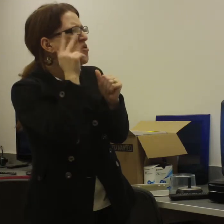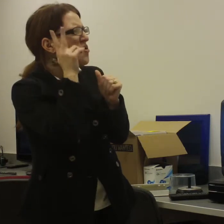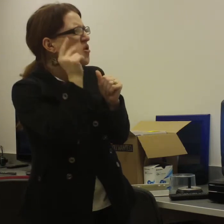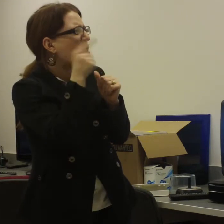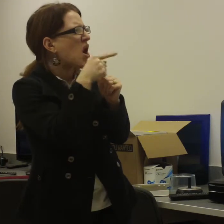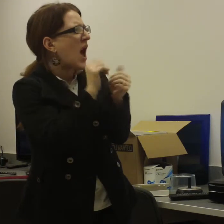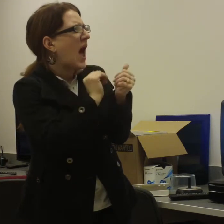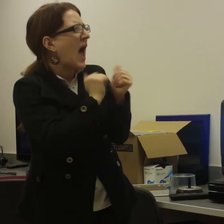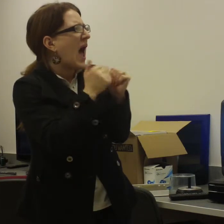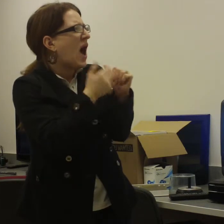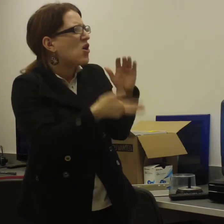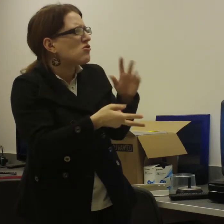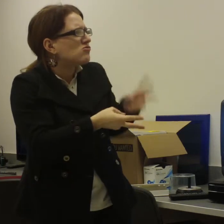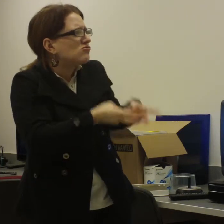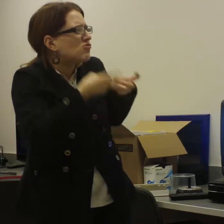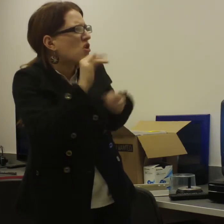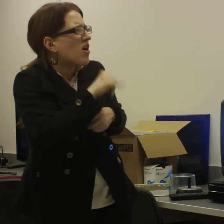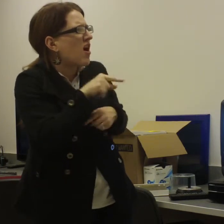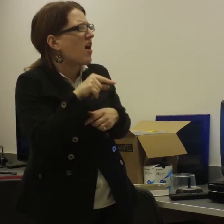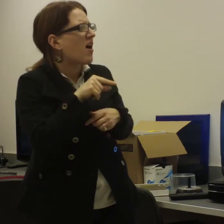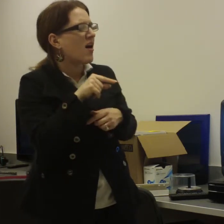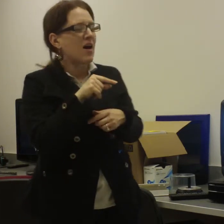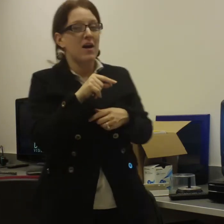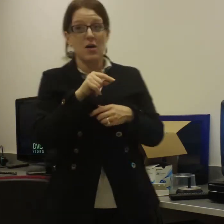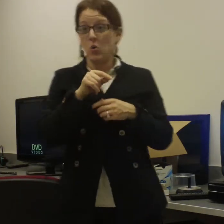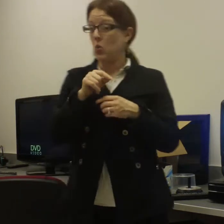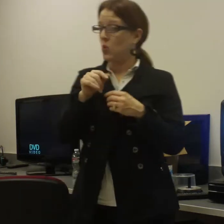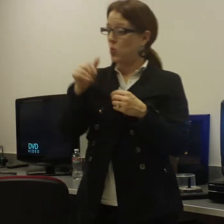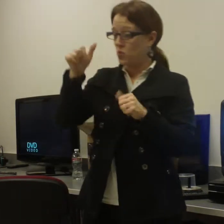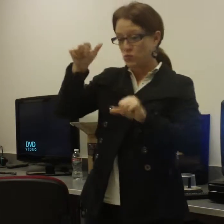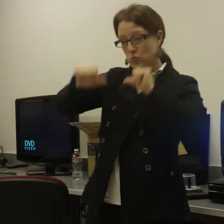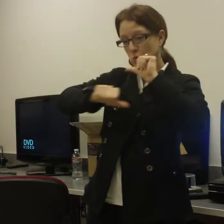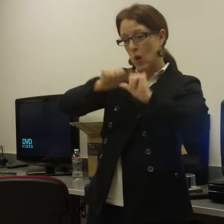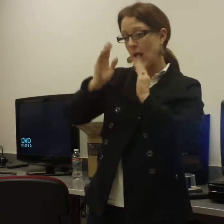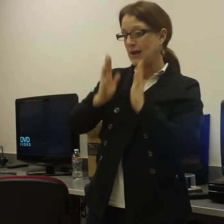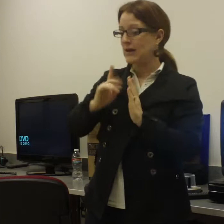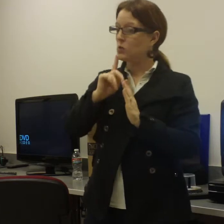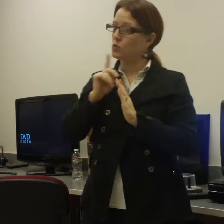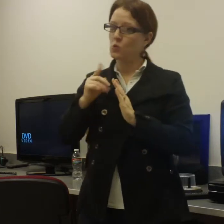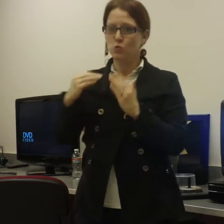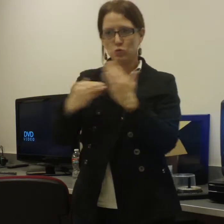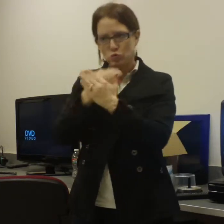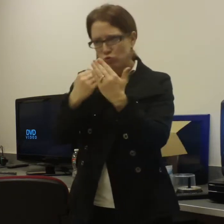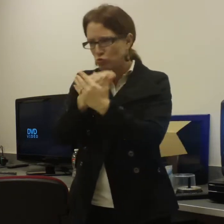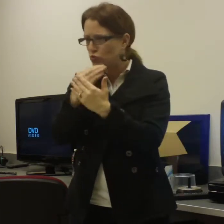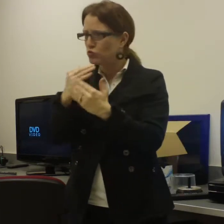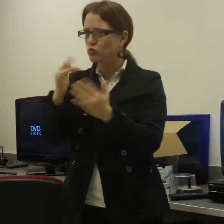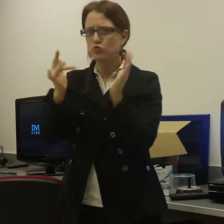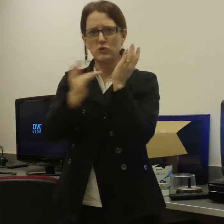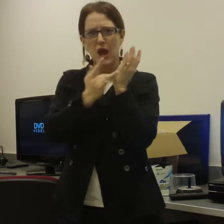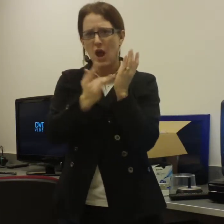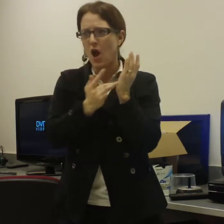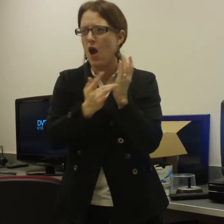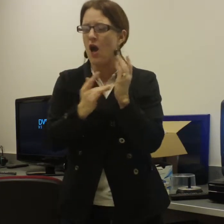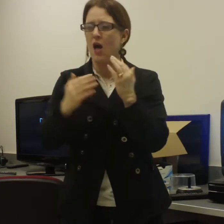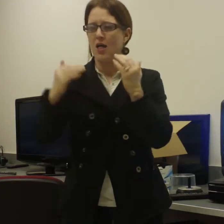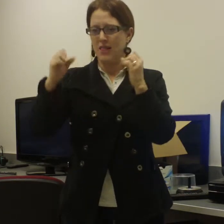has allowed them to even bring in visual images, little tubes with cameras at the end where they can actually